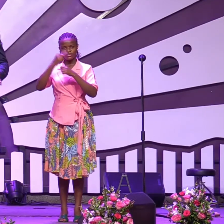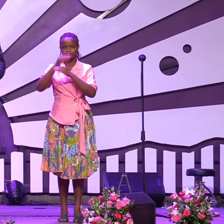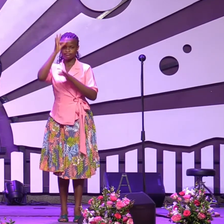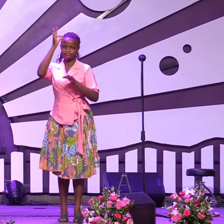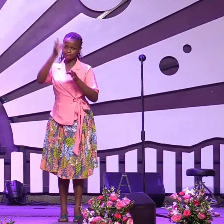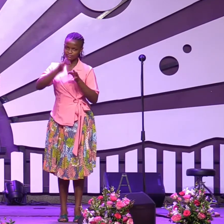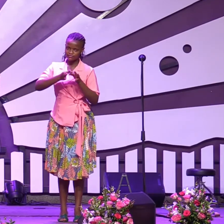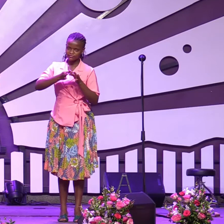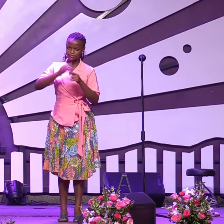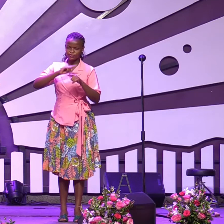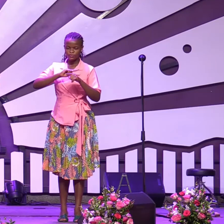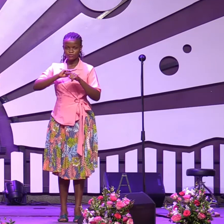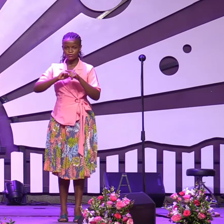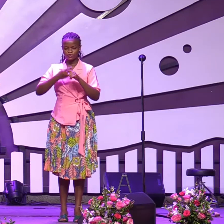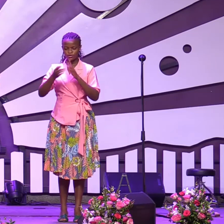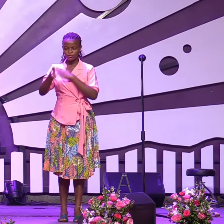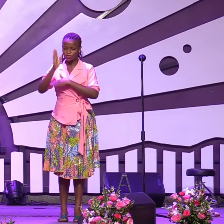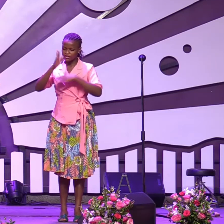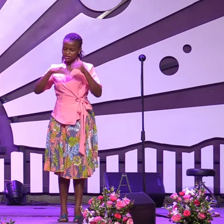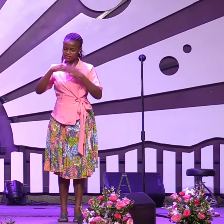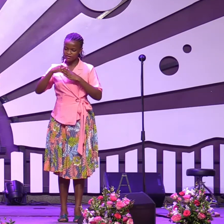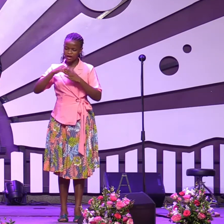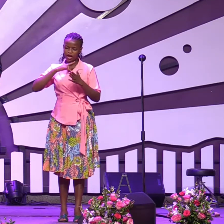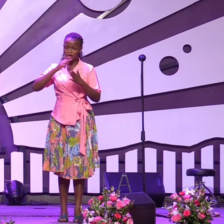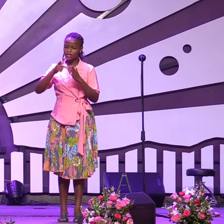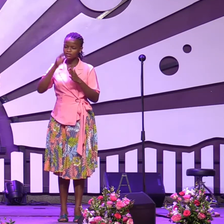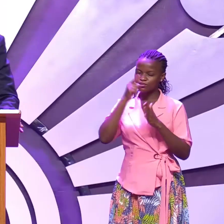whenever God does not answer your prayers